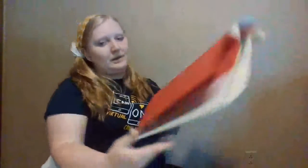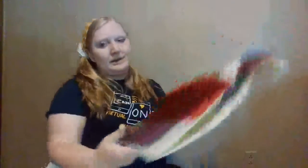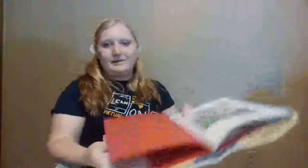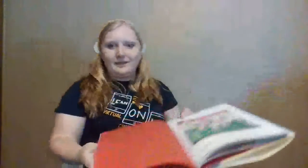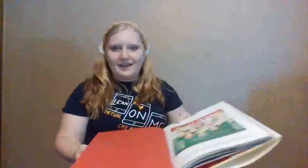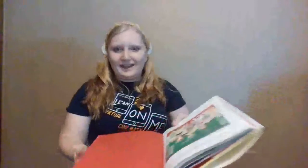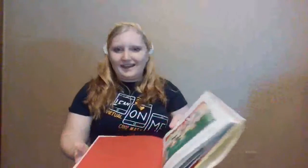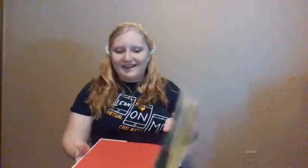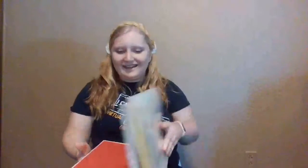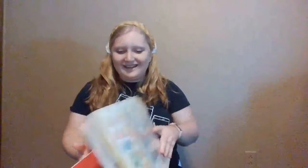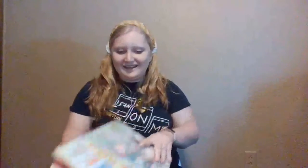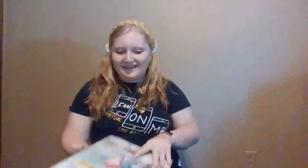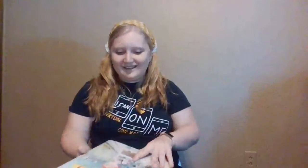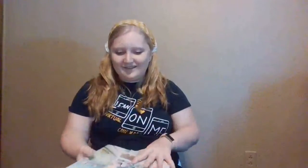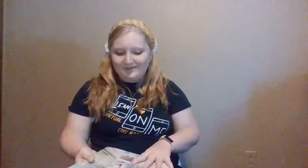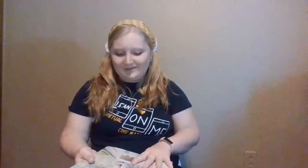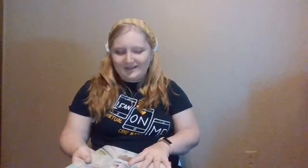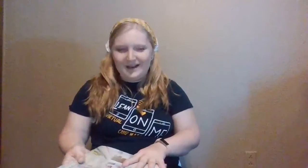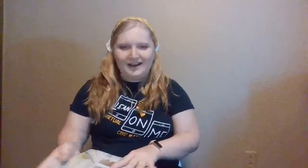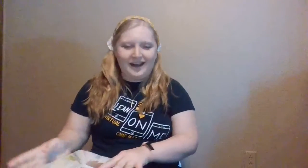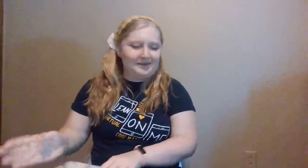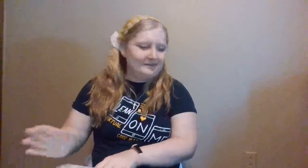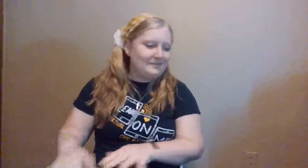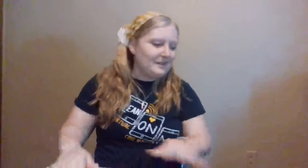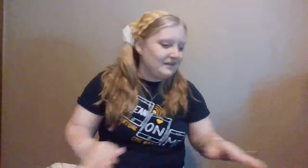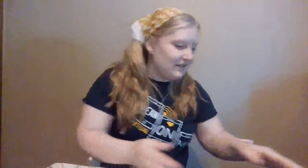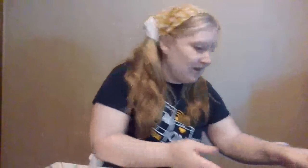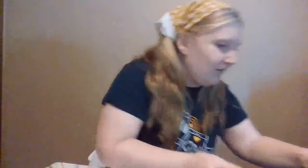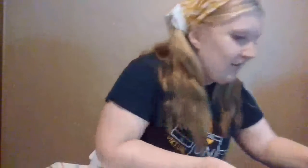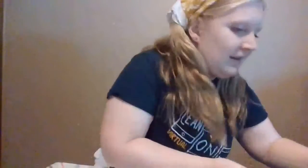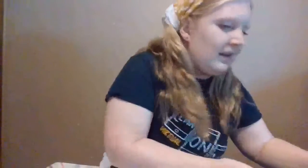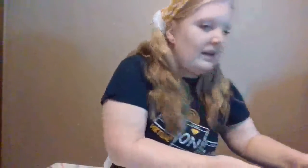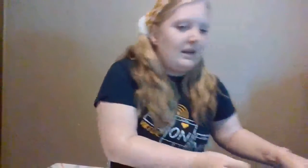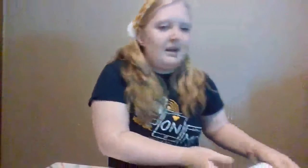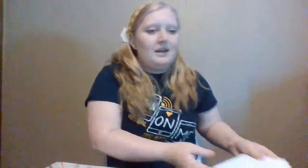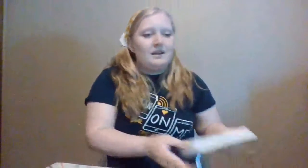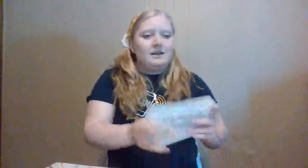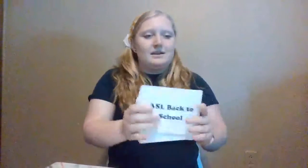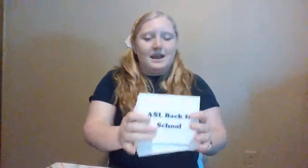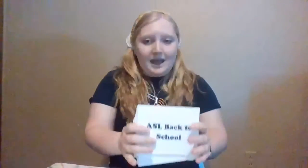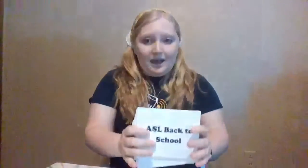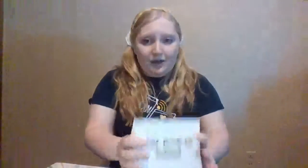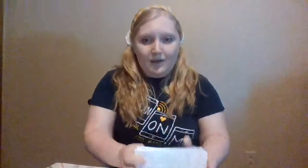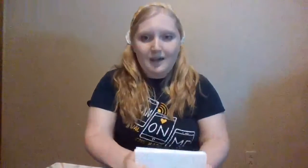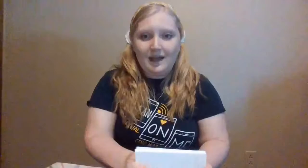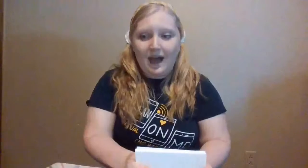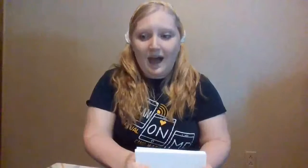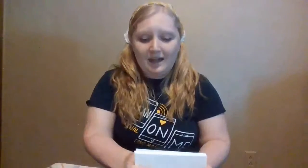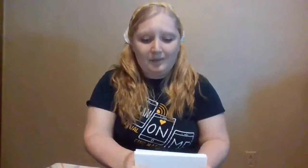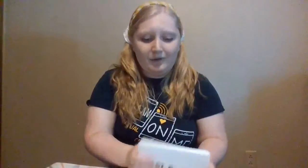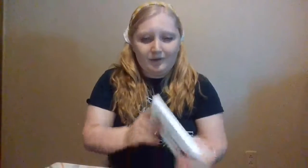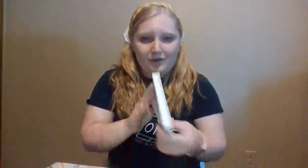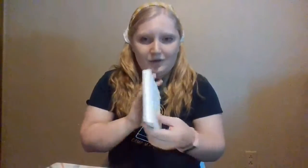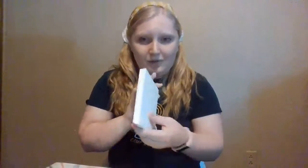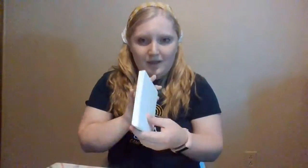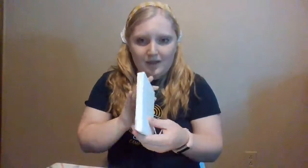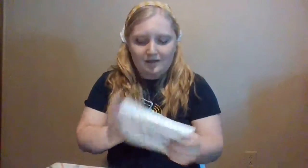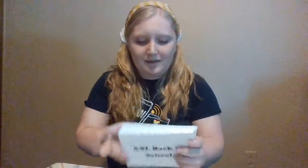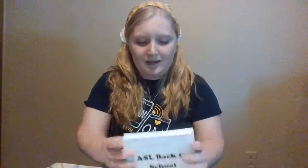Pretty fun. All right, so now I am going to take